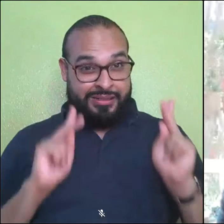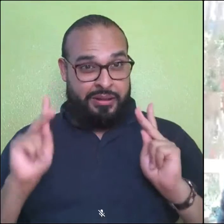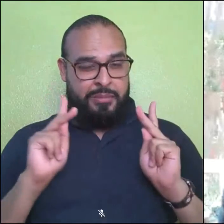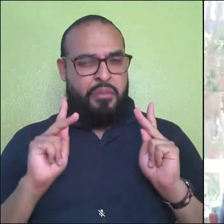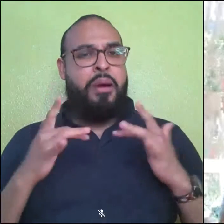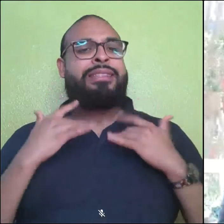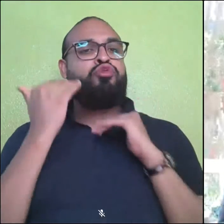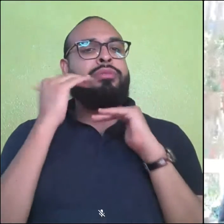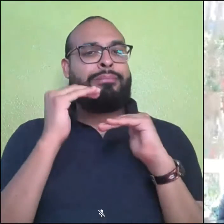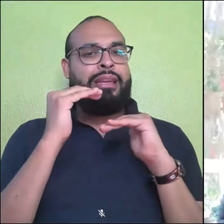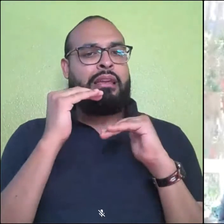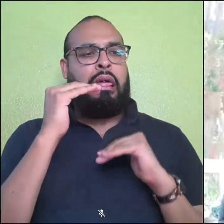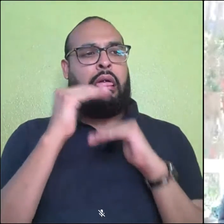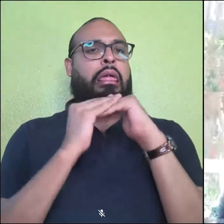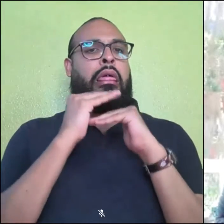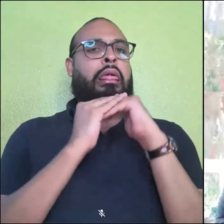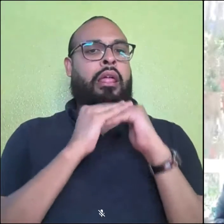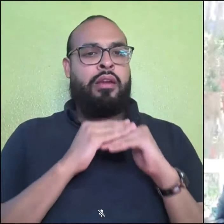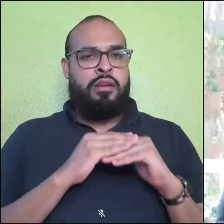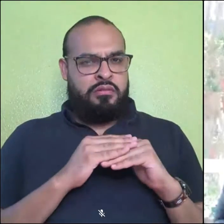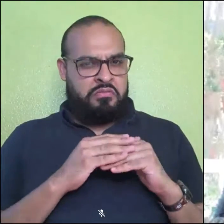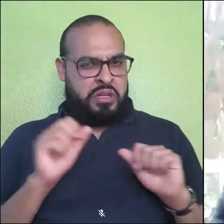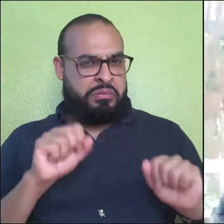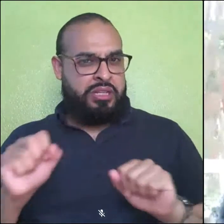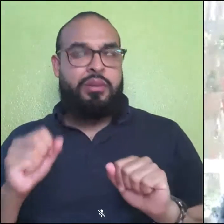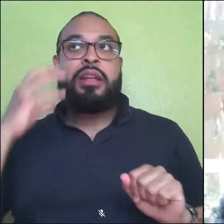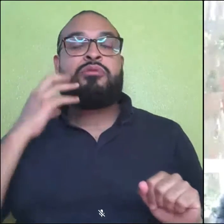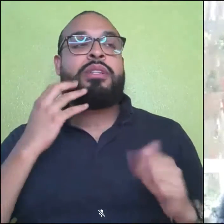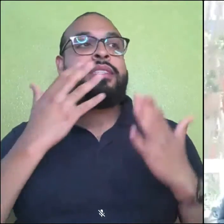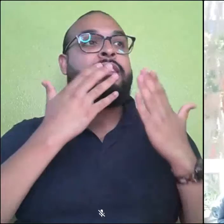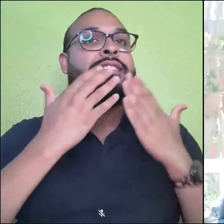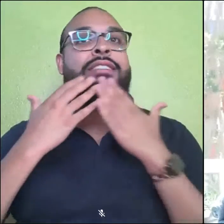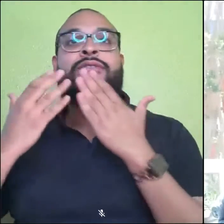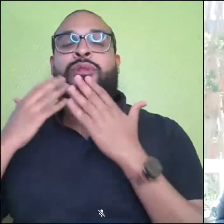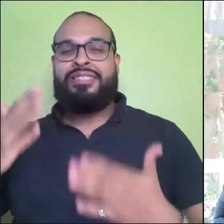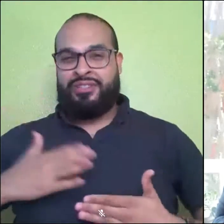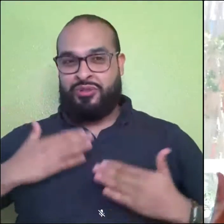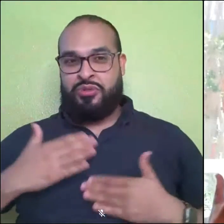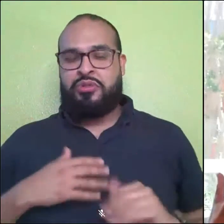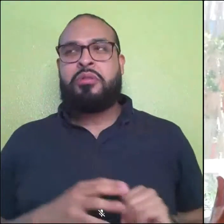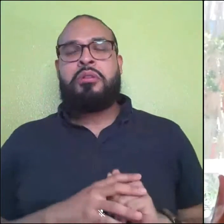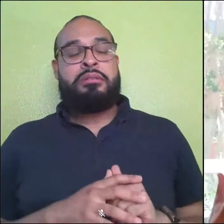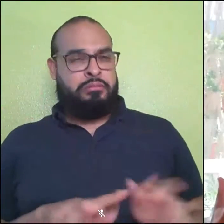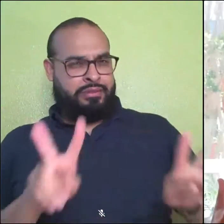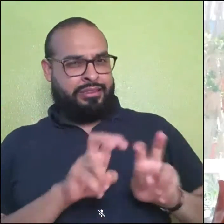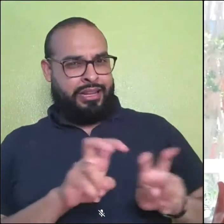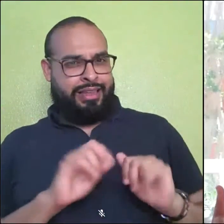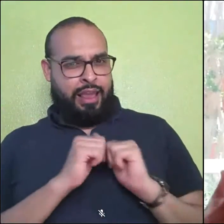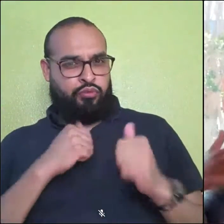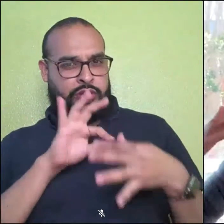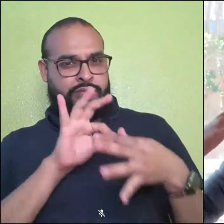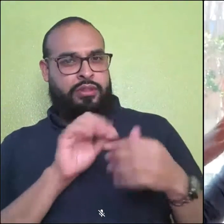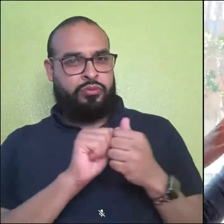joy. I know for me, as I look at my own relationship to joy and gratitude and feeling some of these positive